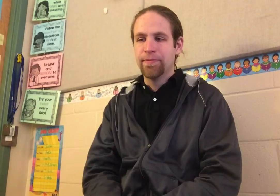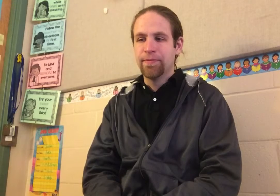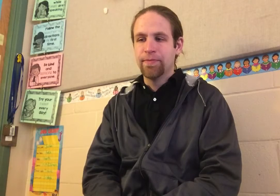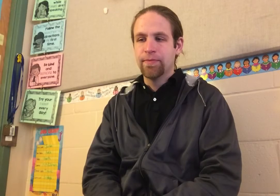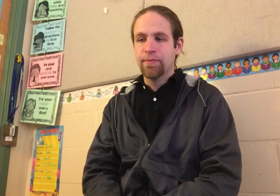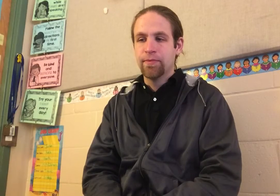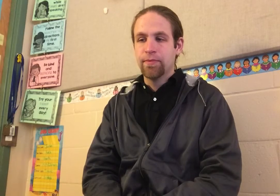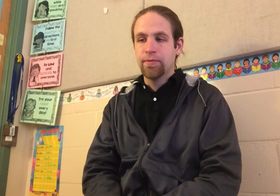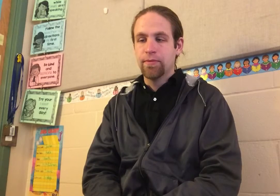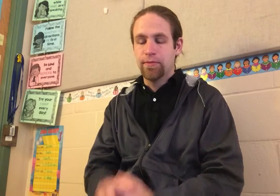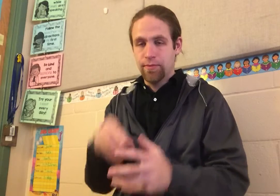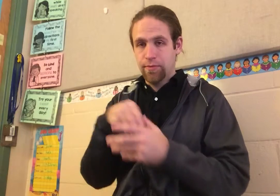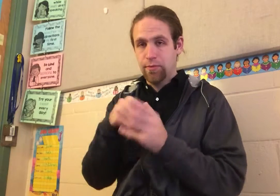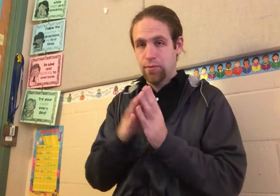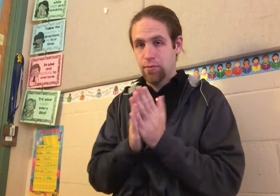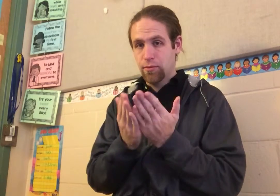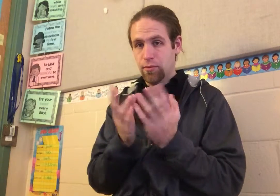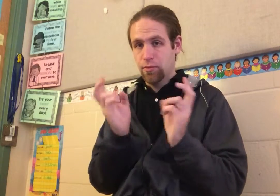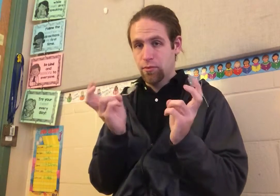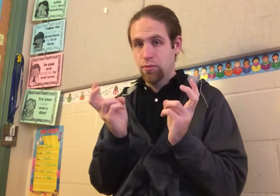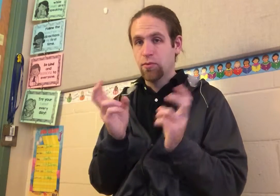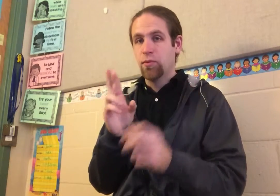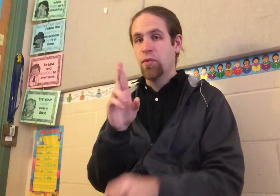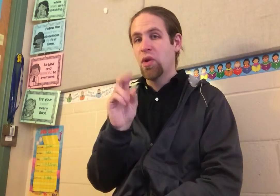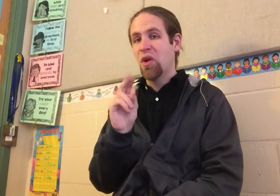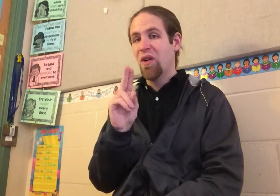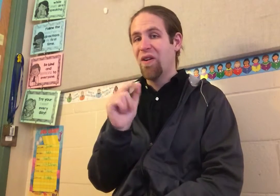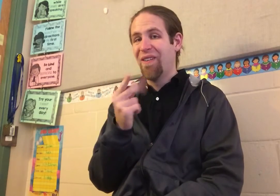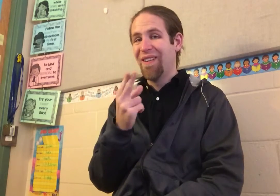In his book, titled Roughing It,